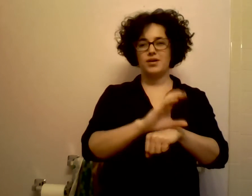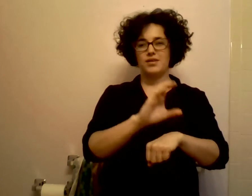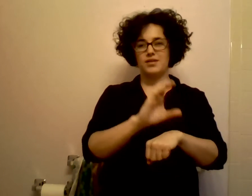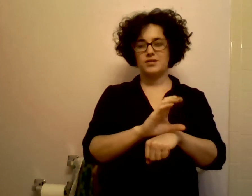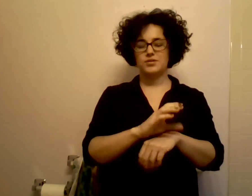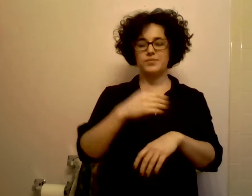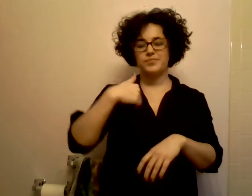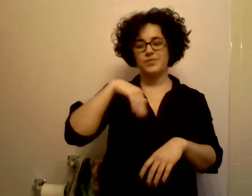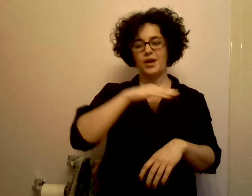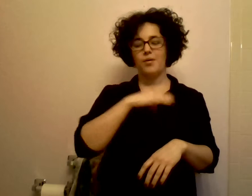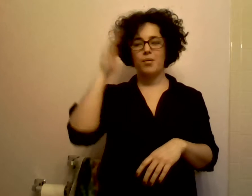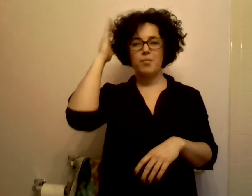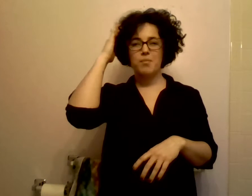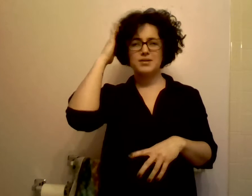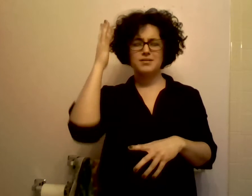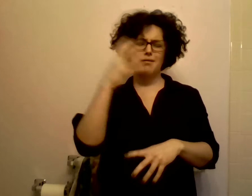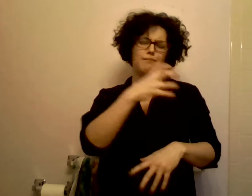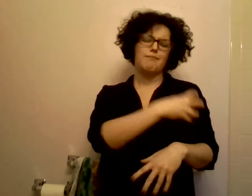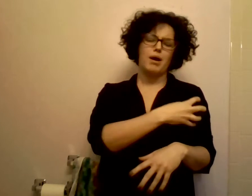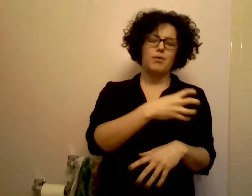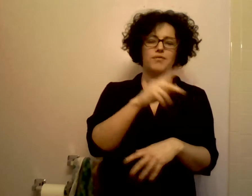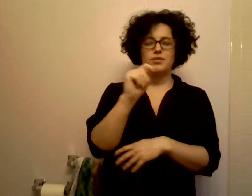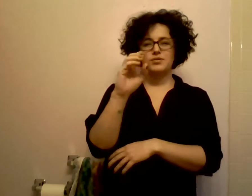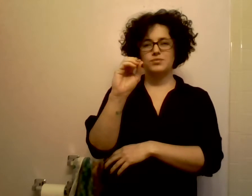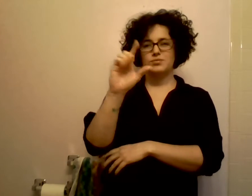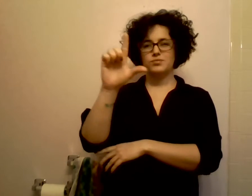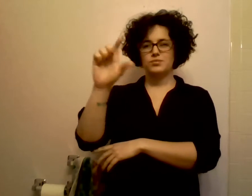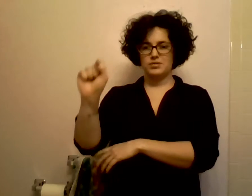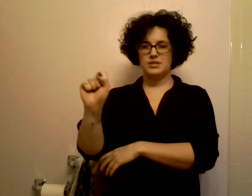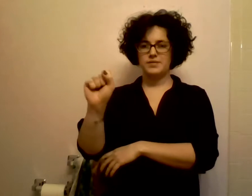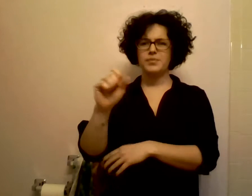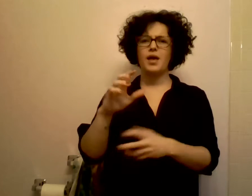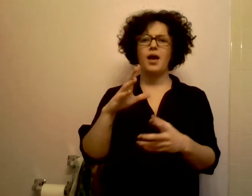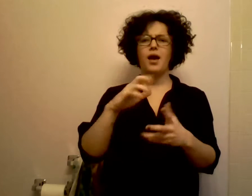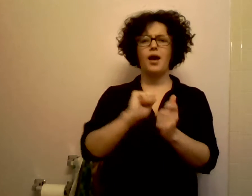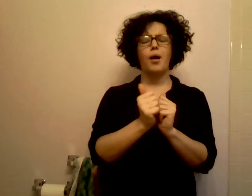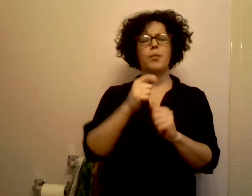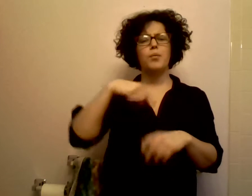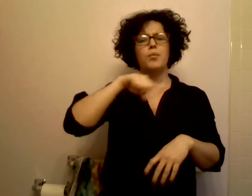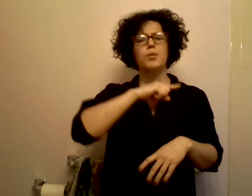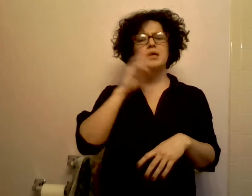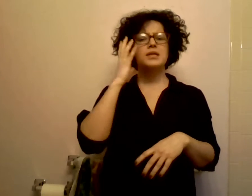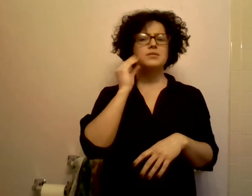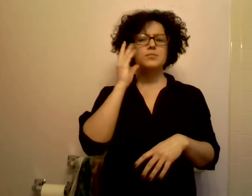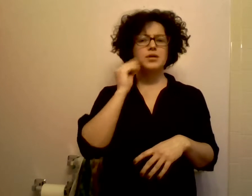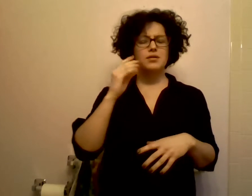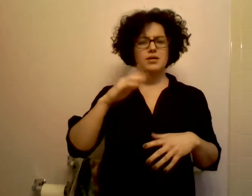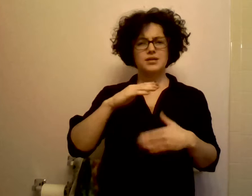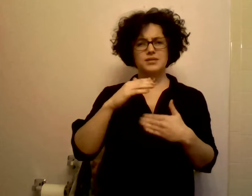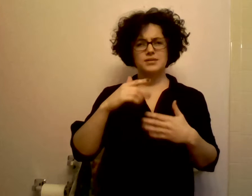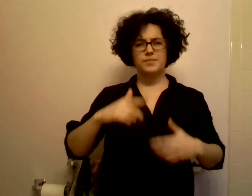How we experience our life's work, and indeed our lives, is to a great degree a function of what we tell